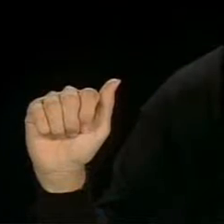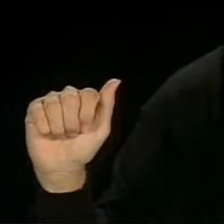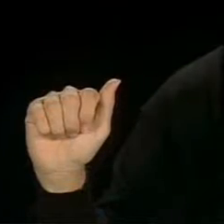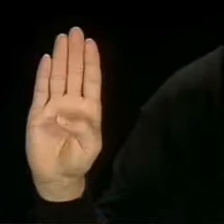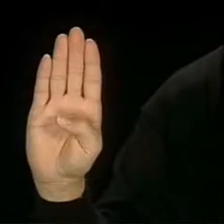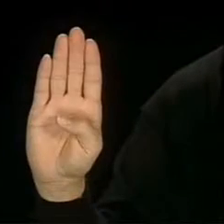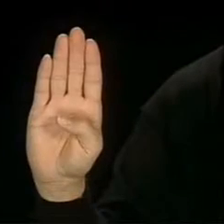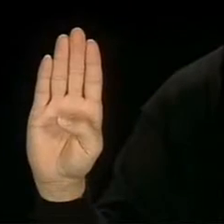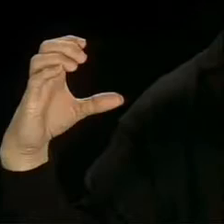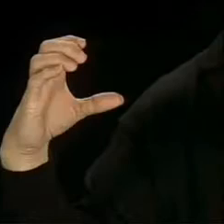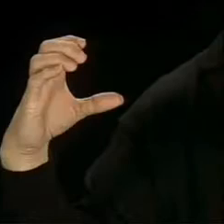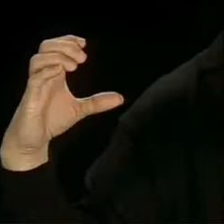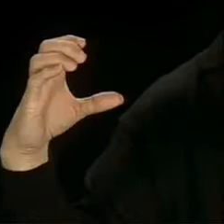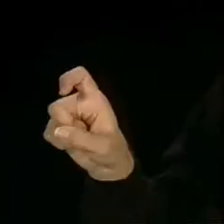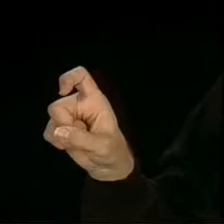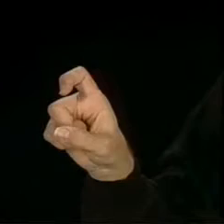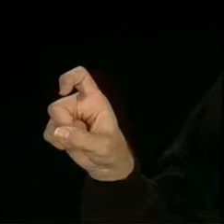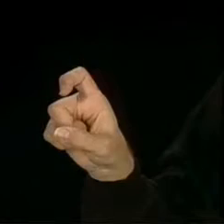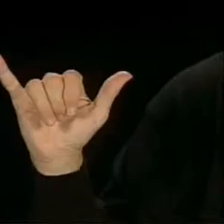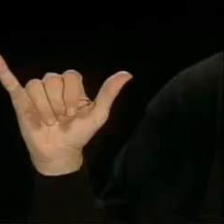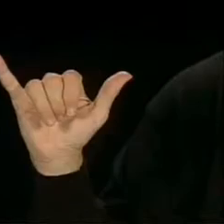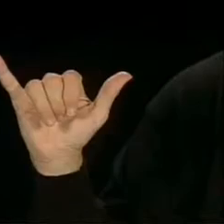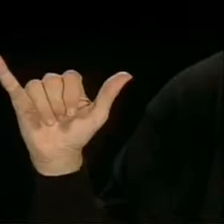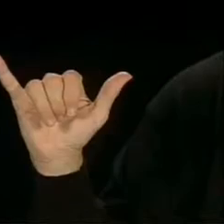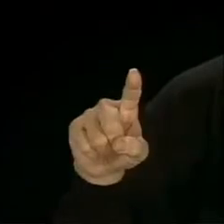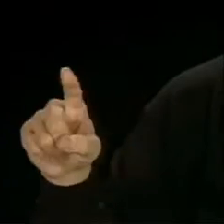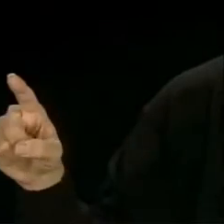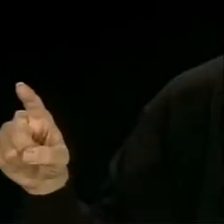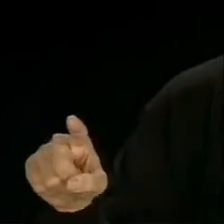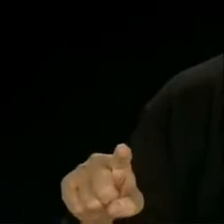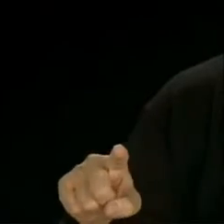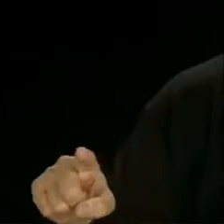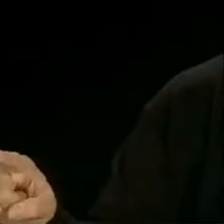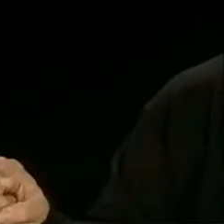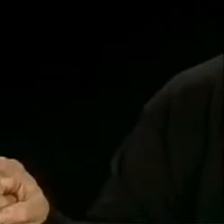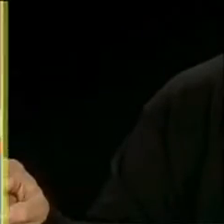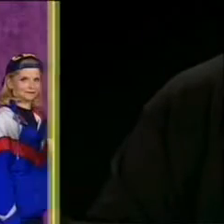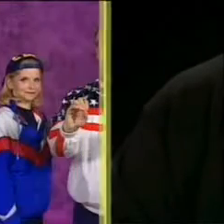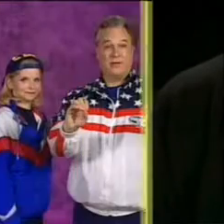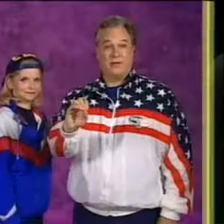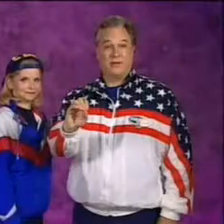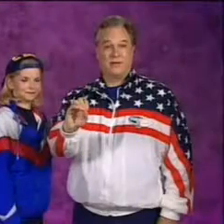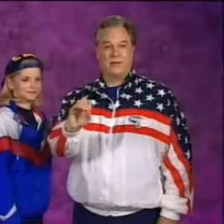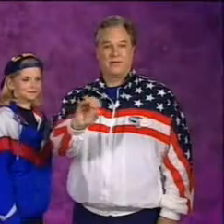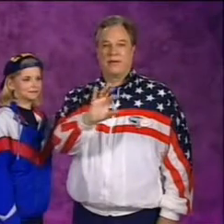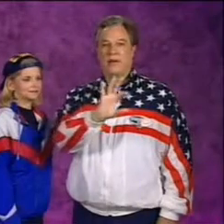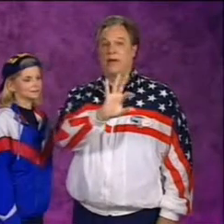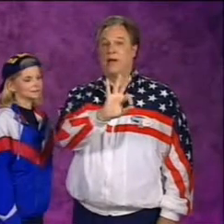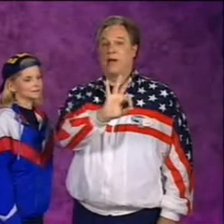In Lesson 6, you learned to form the 26 letters of the manual alphabet. We also showed you 1 through 20,